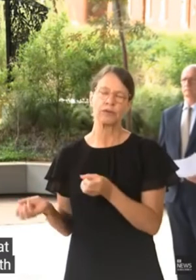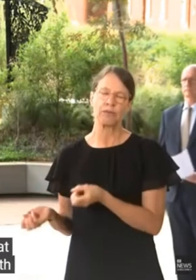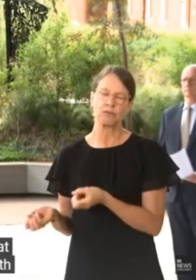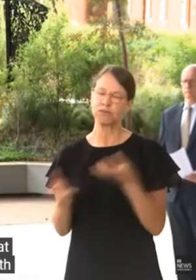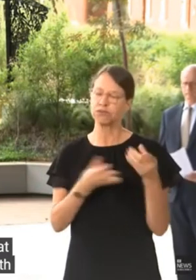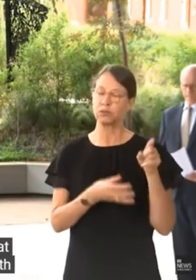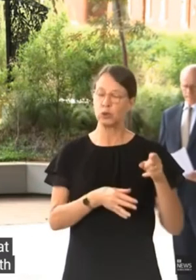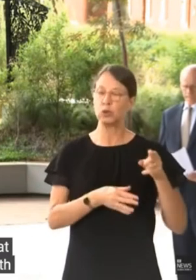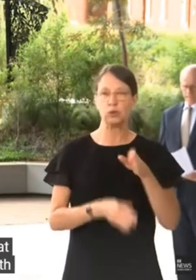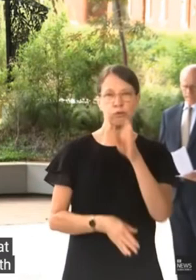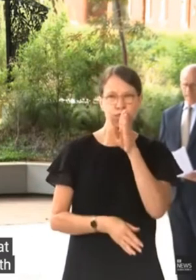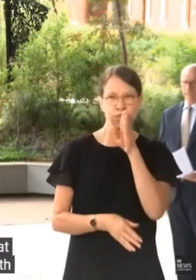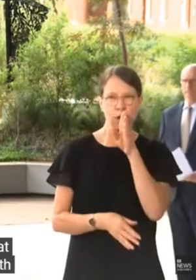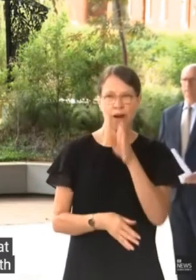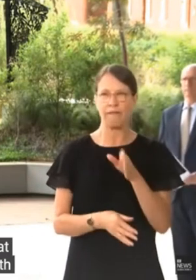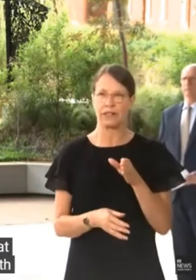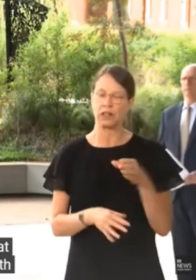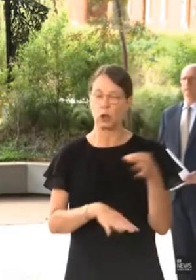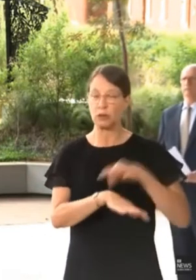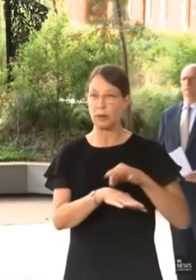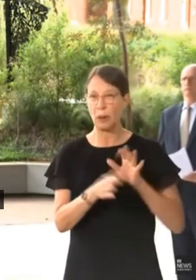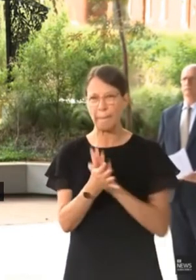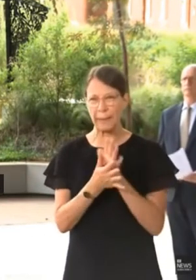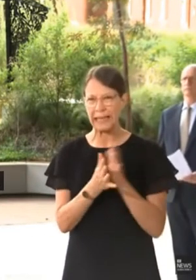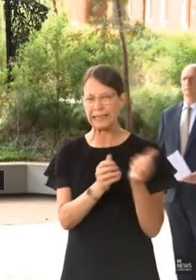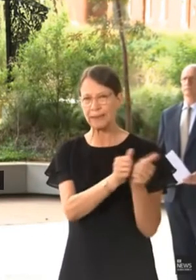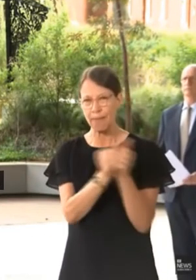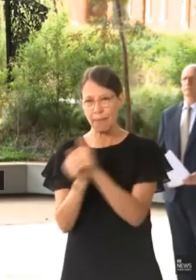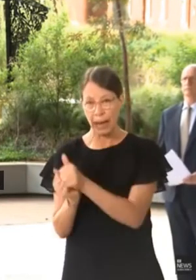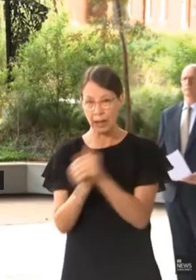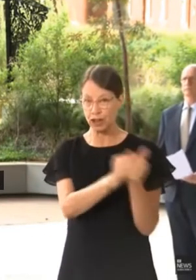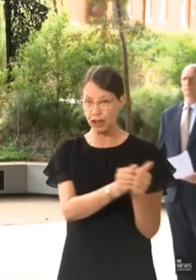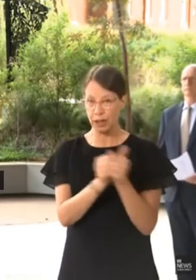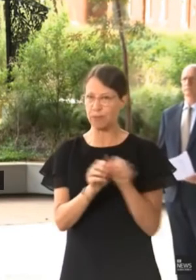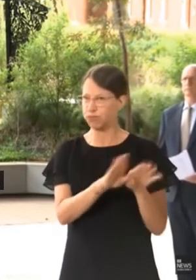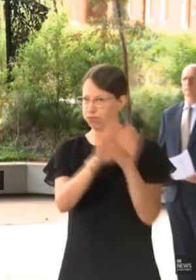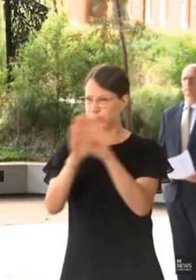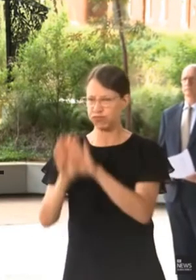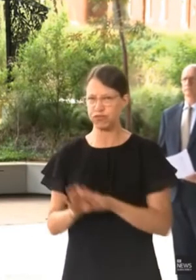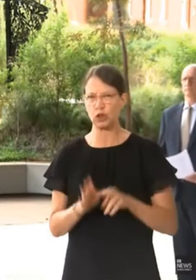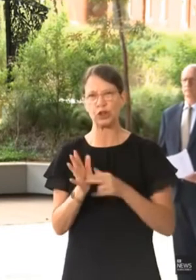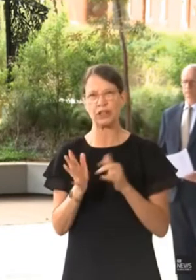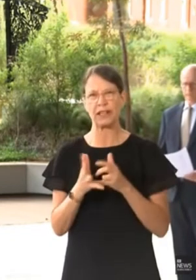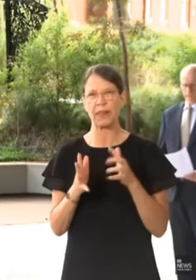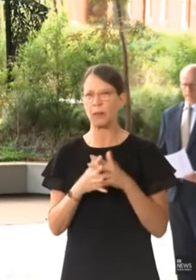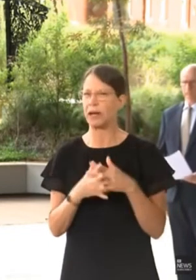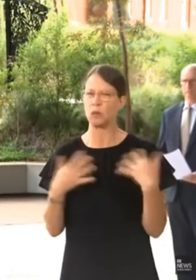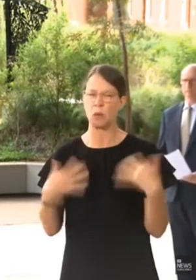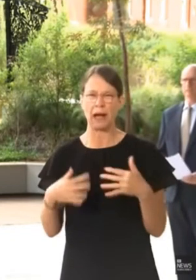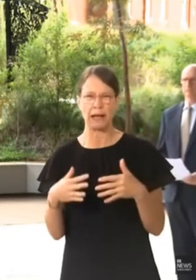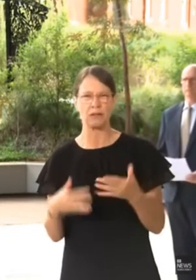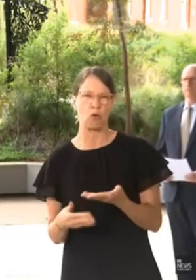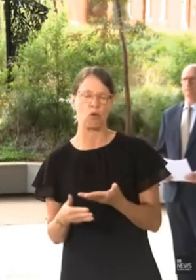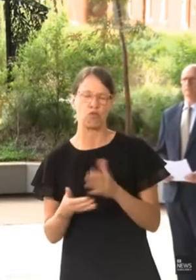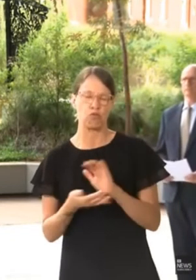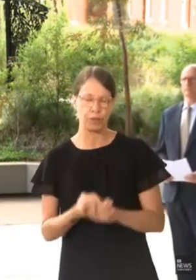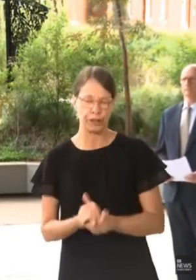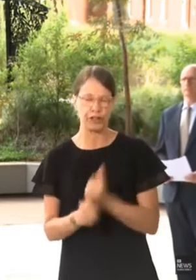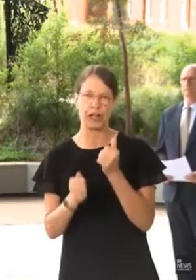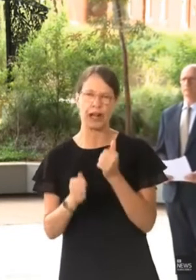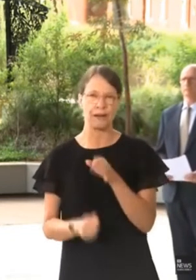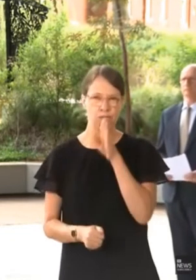have with our private hospital colleagues across this state, and that is working very well, and we are very grateful to them for their